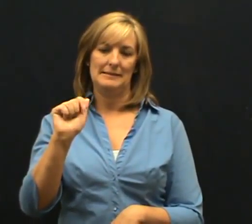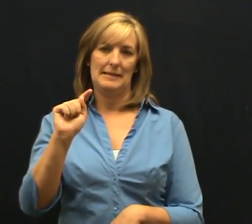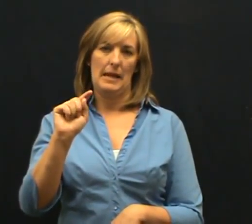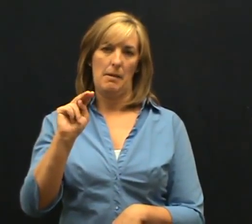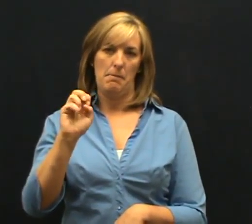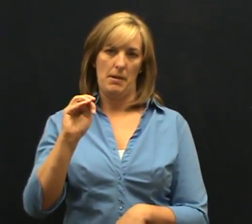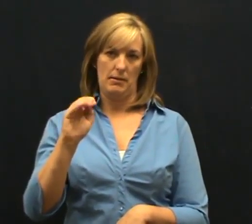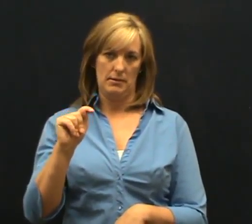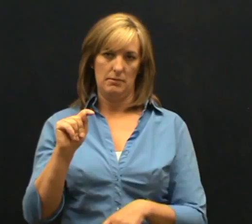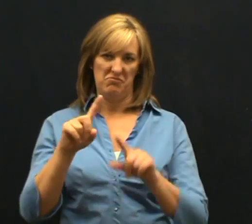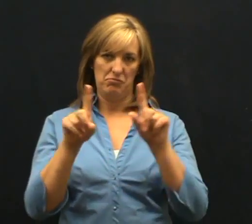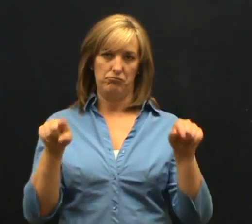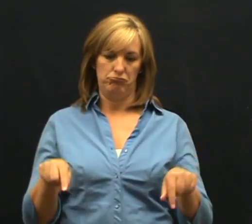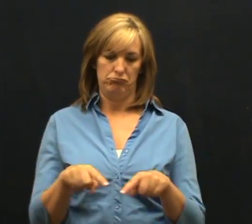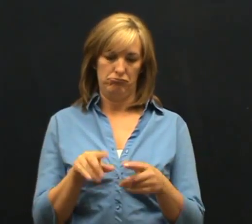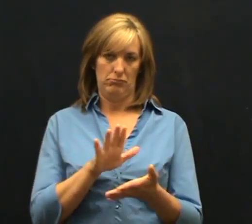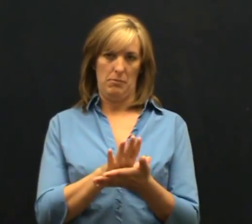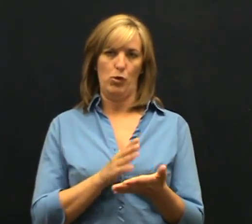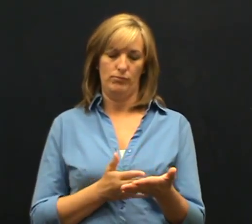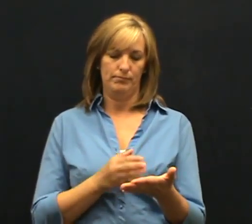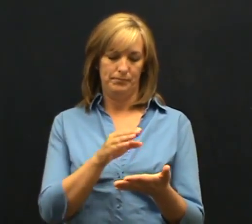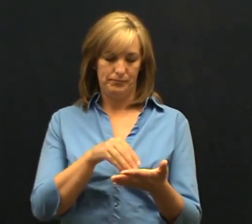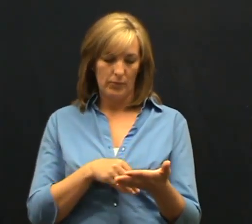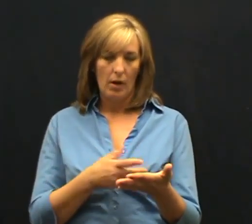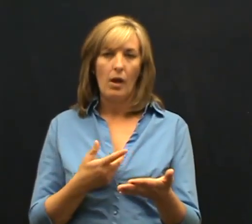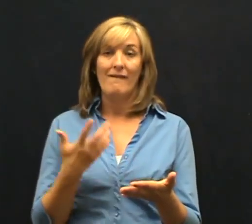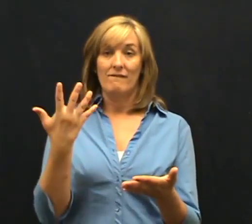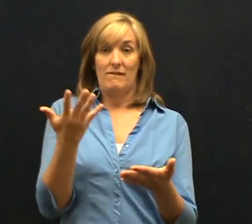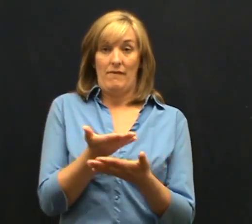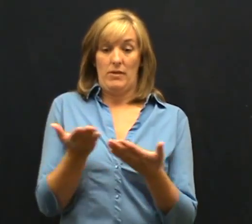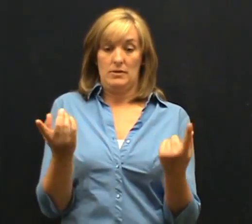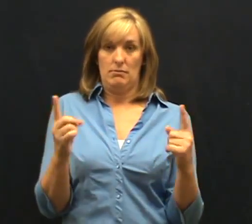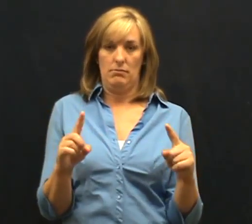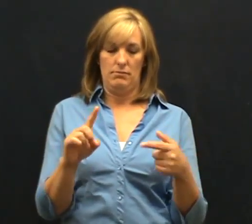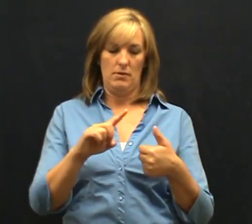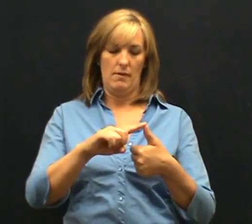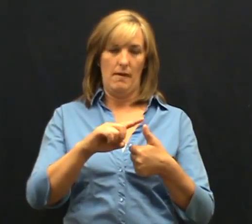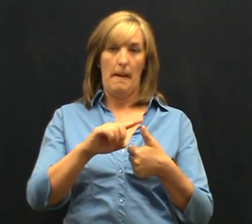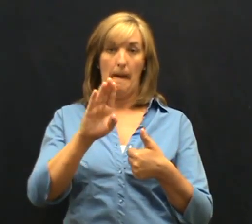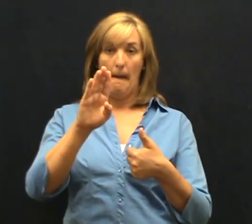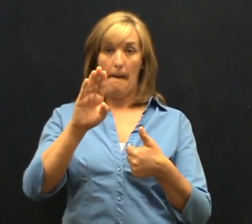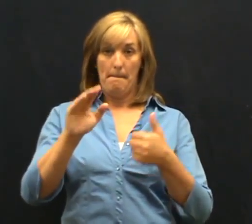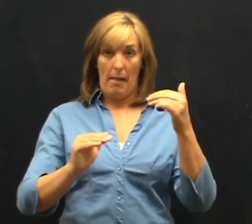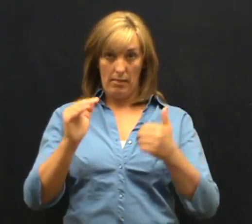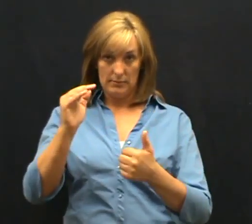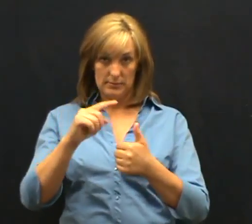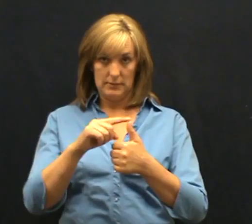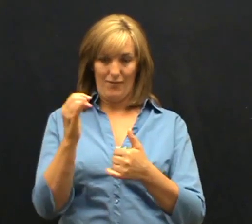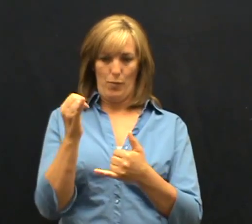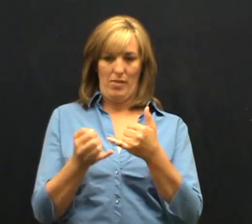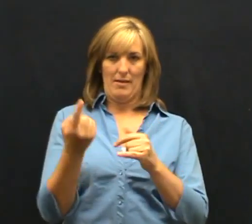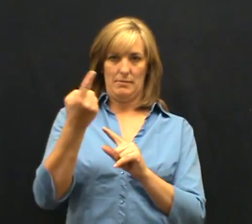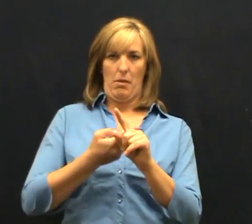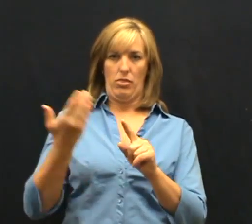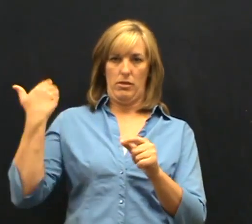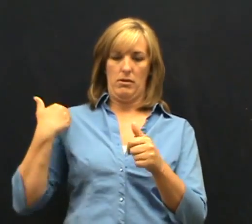are important in the reconciliation process. You've got the balance as of the last statement. You've got checks